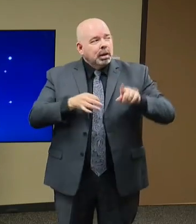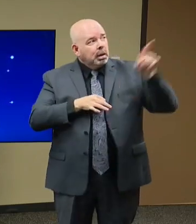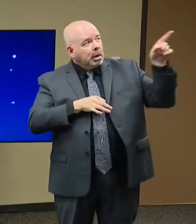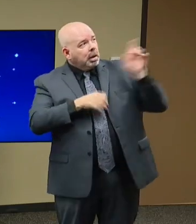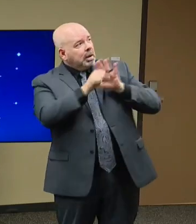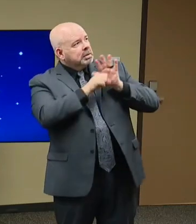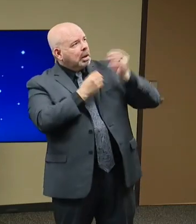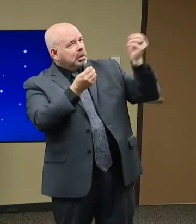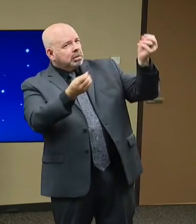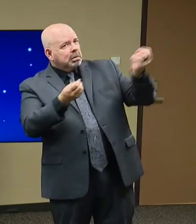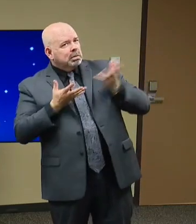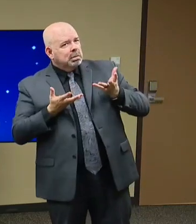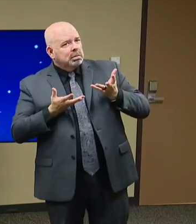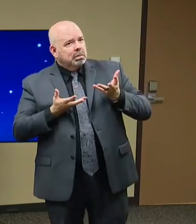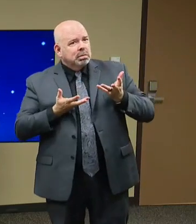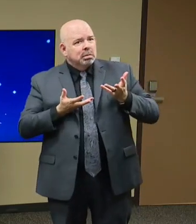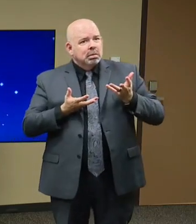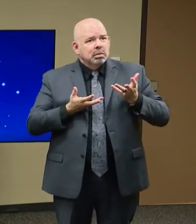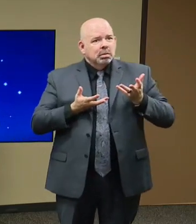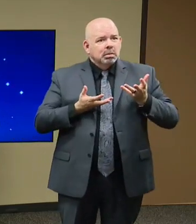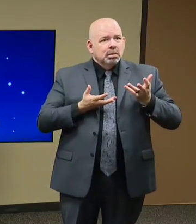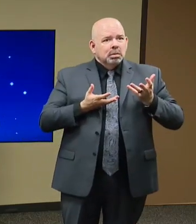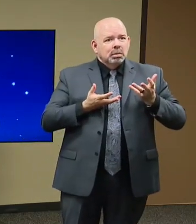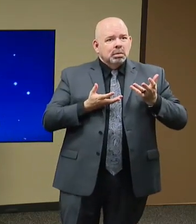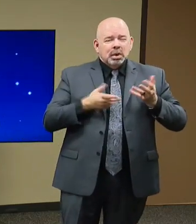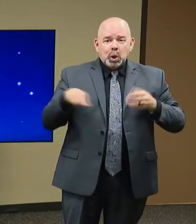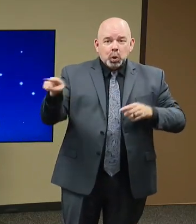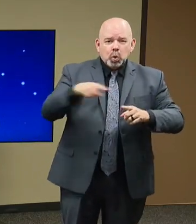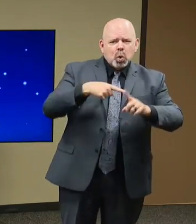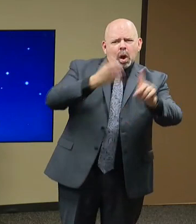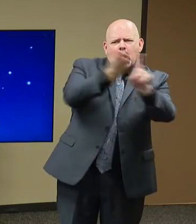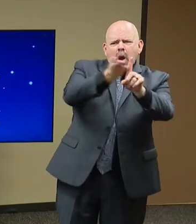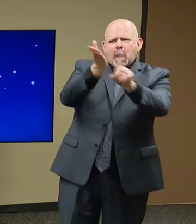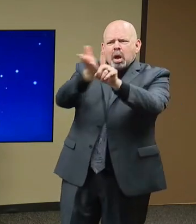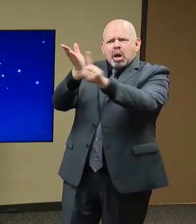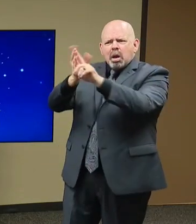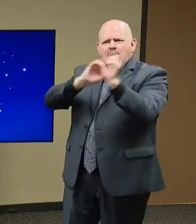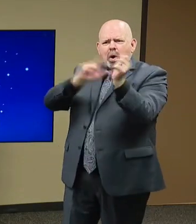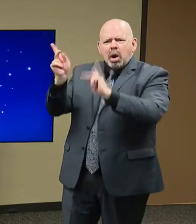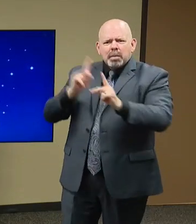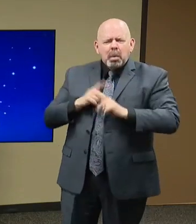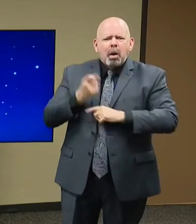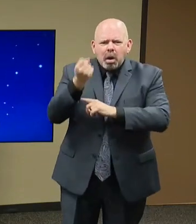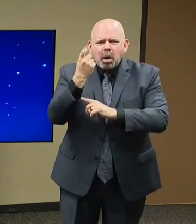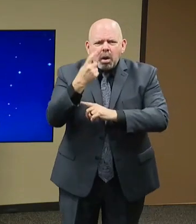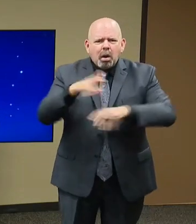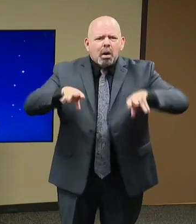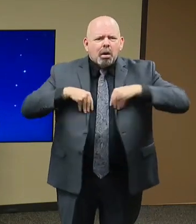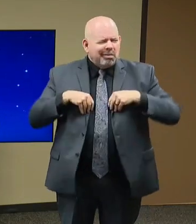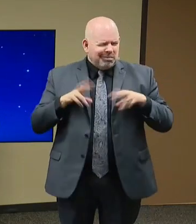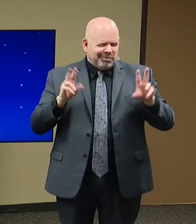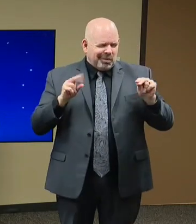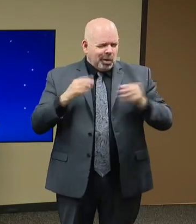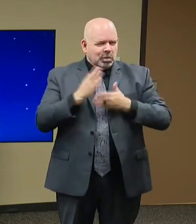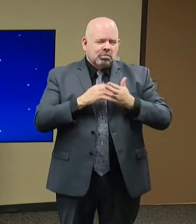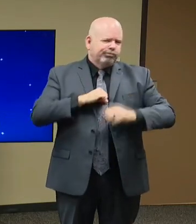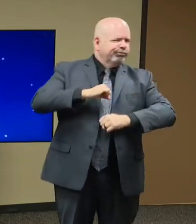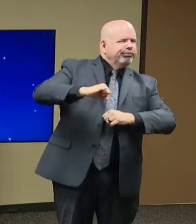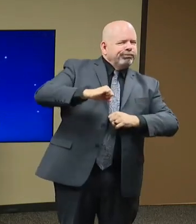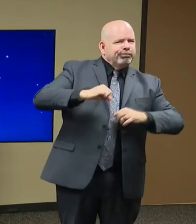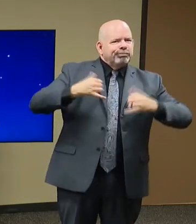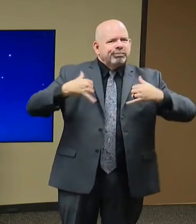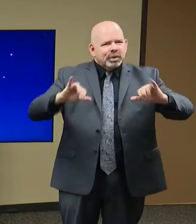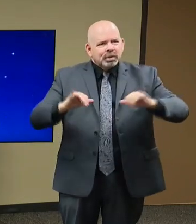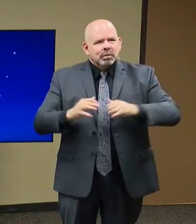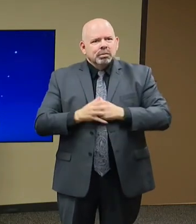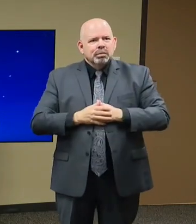get everyone, but if you get a significant percentage of the population who are doing these, and that's what it's going to take. I mean, so we don't go back